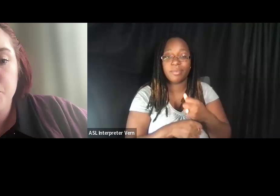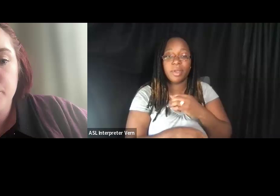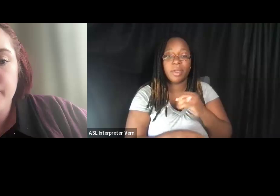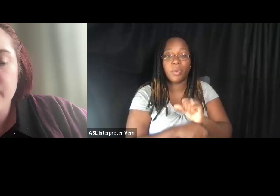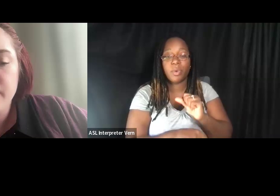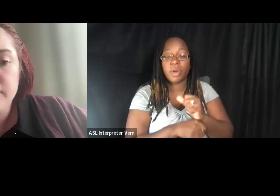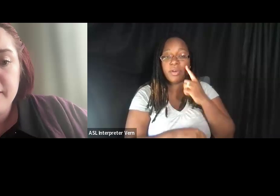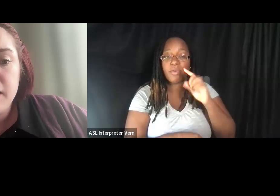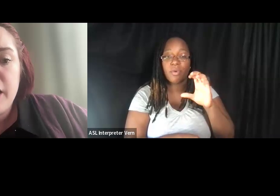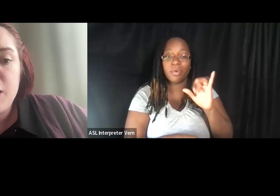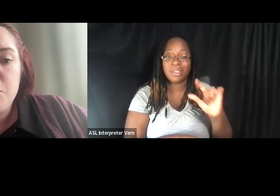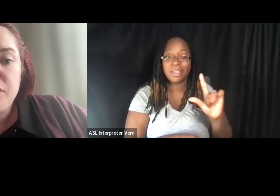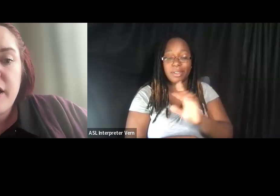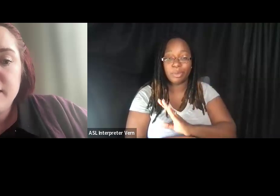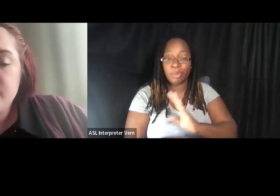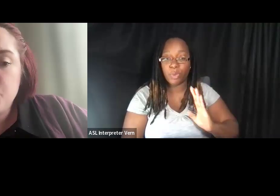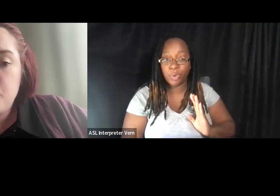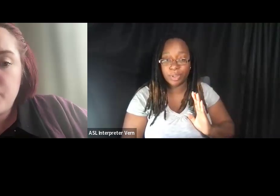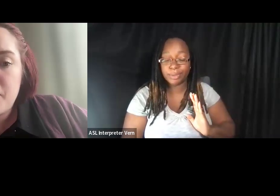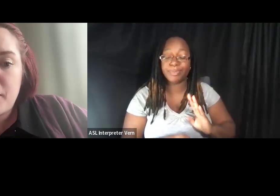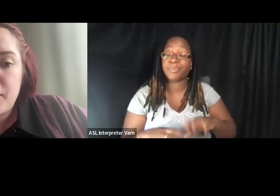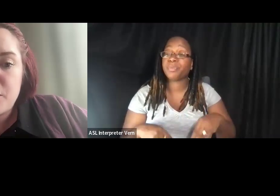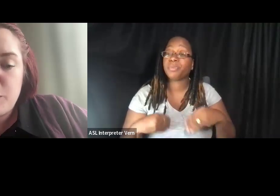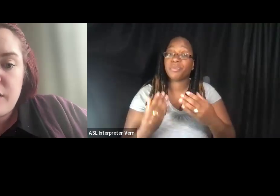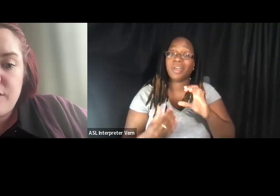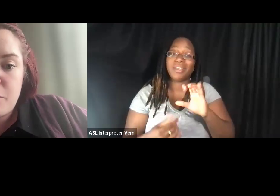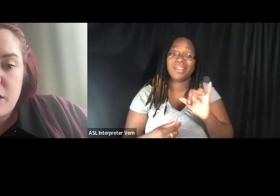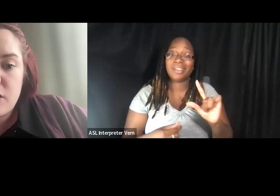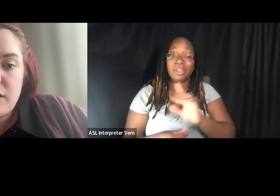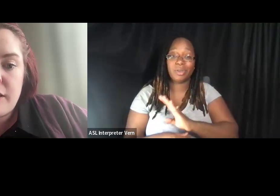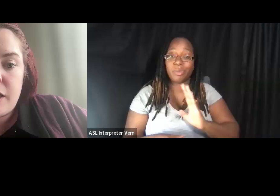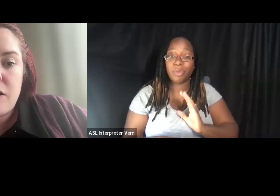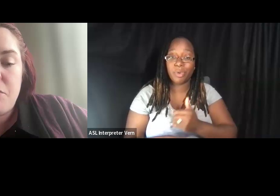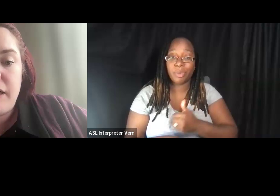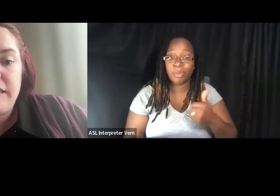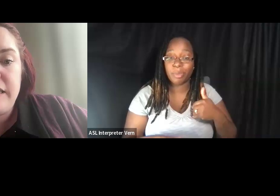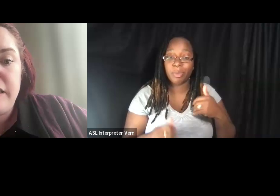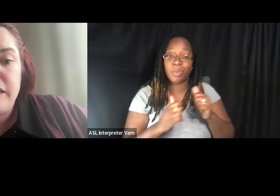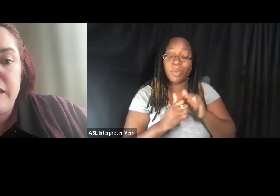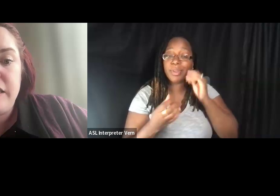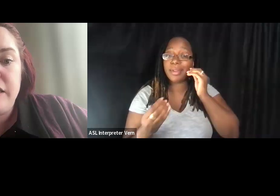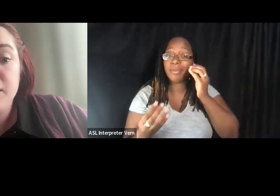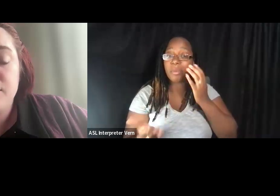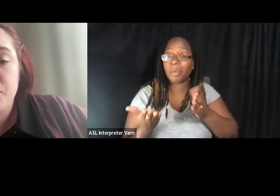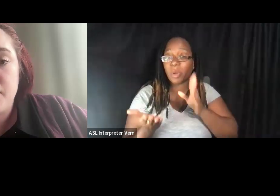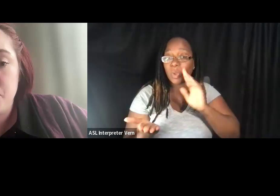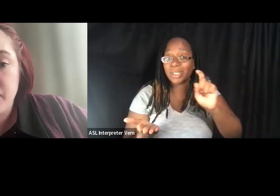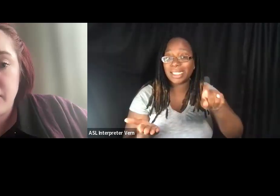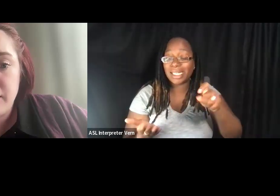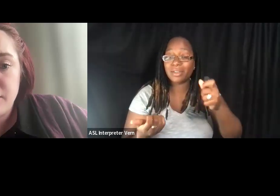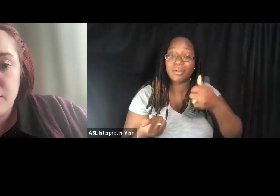a CIL board, and provide CIL board members with information that they might need to